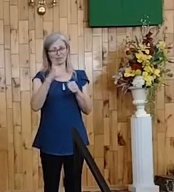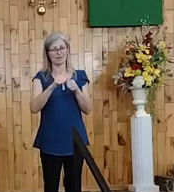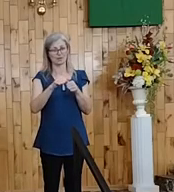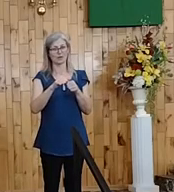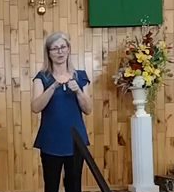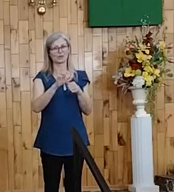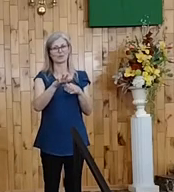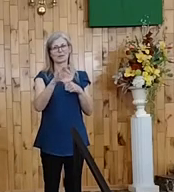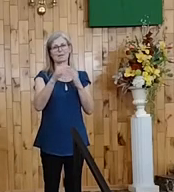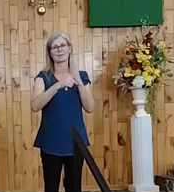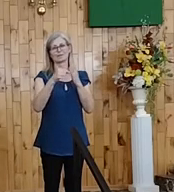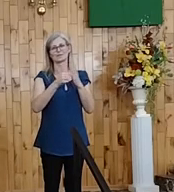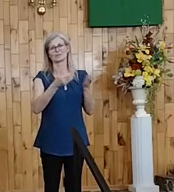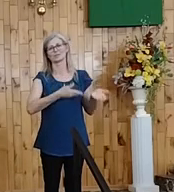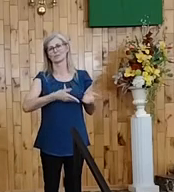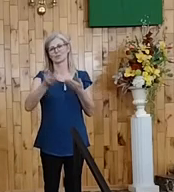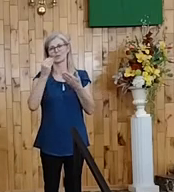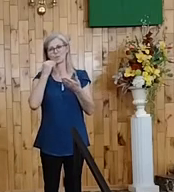a copy of the bulletin.